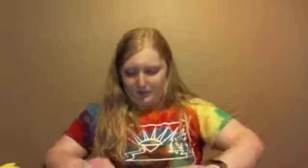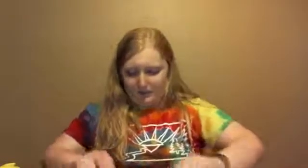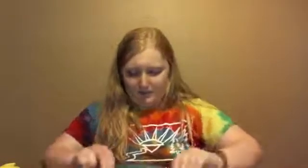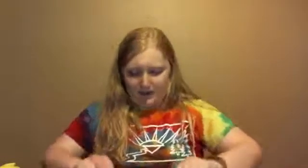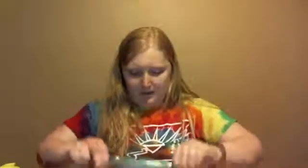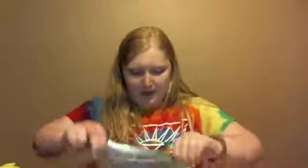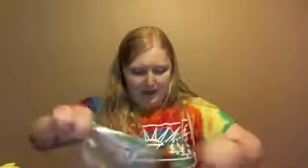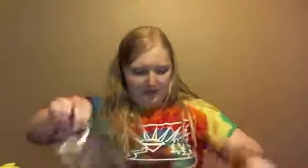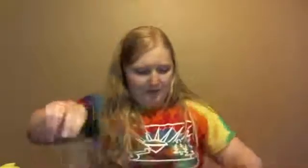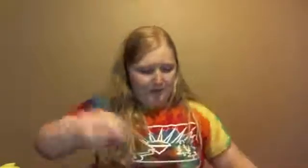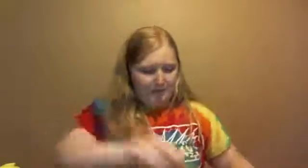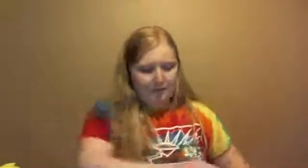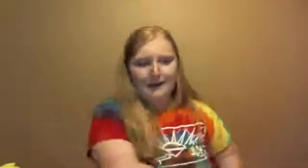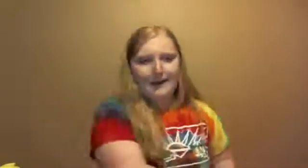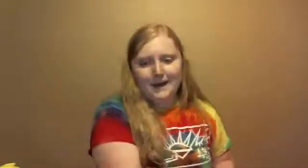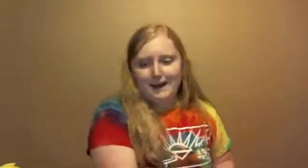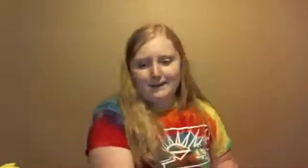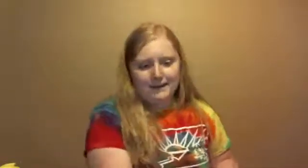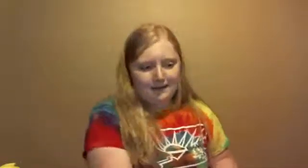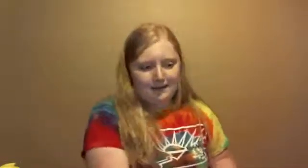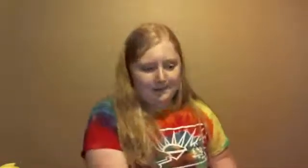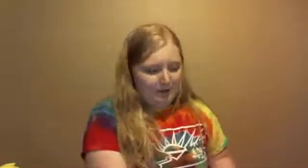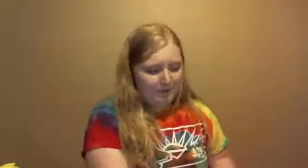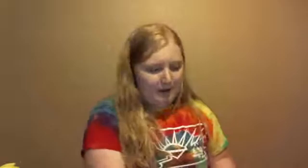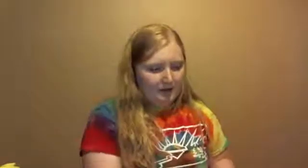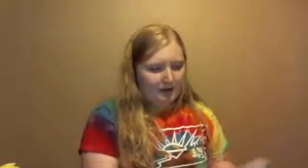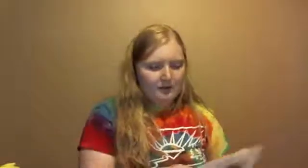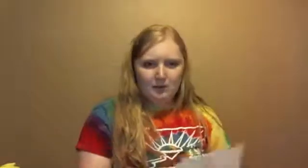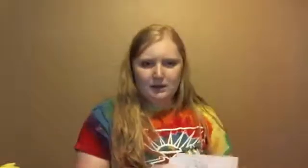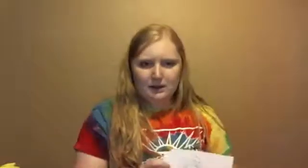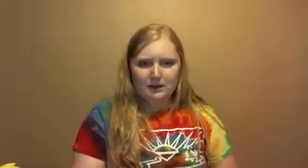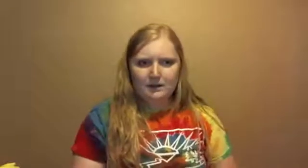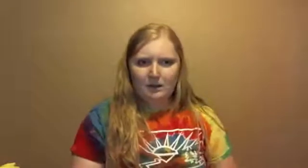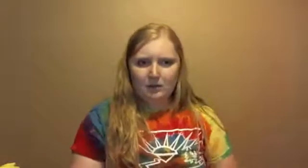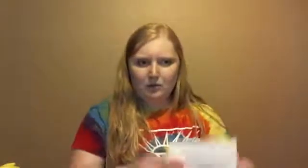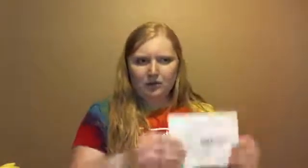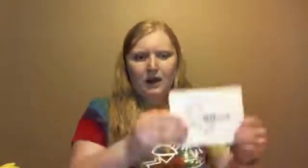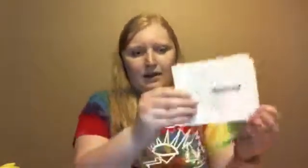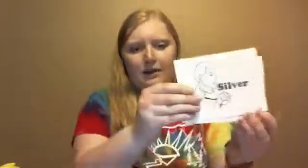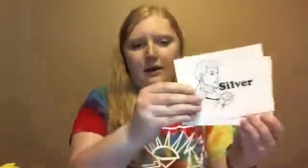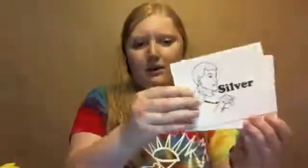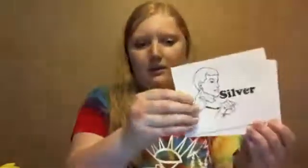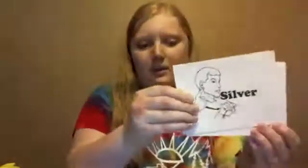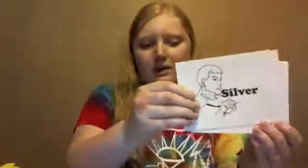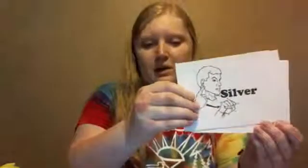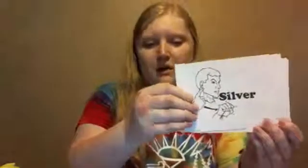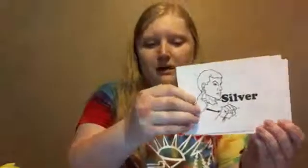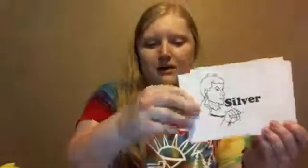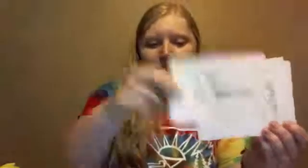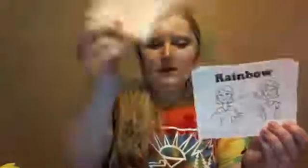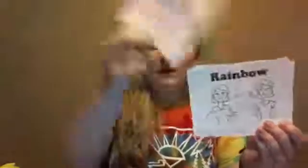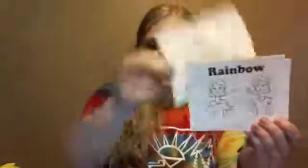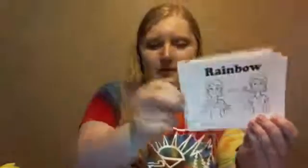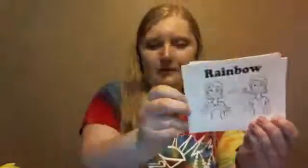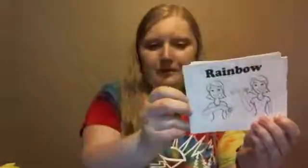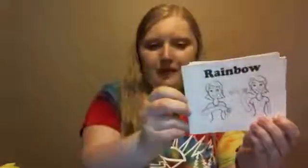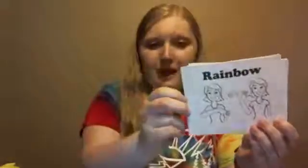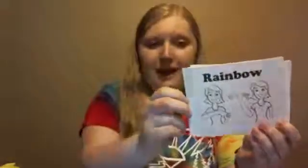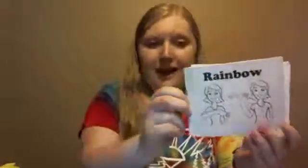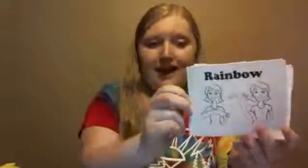Zip that bag up. And I think that might be our last one. Let's double check though. We have silver and